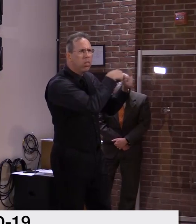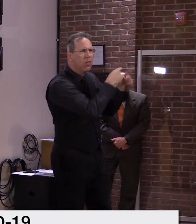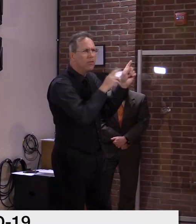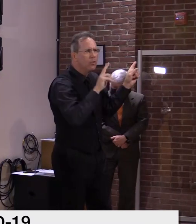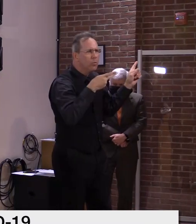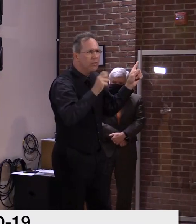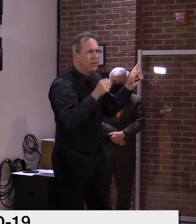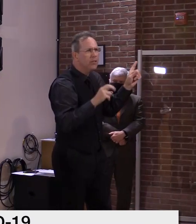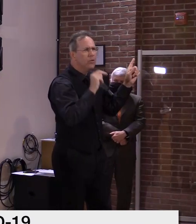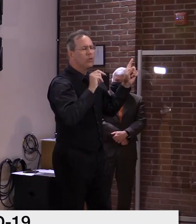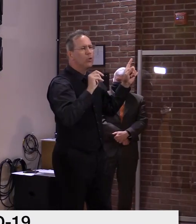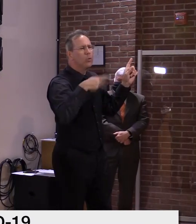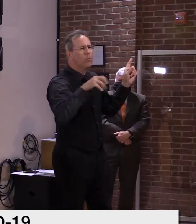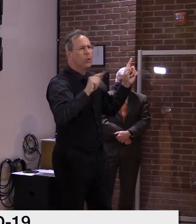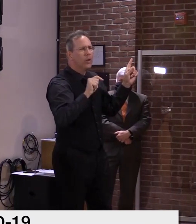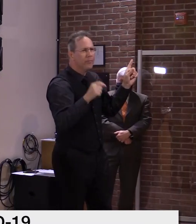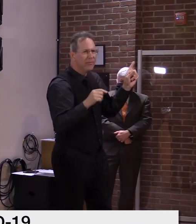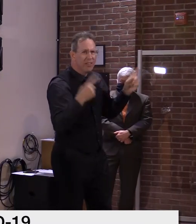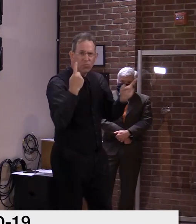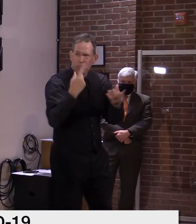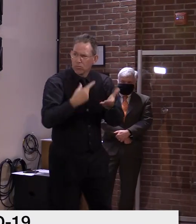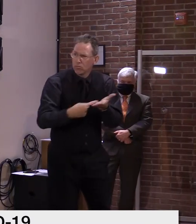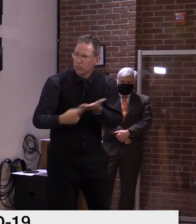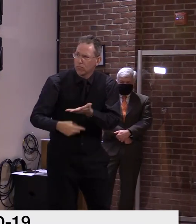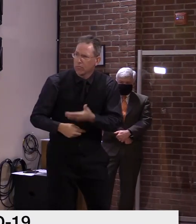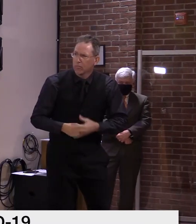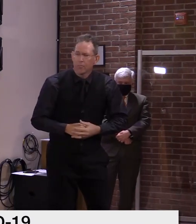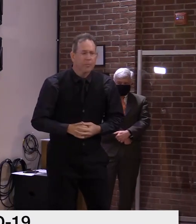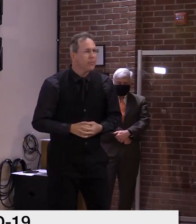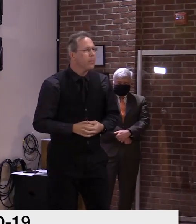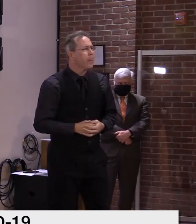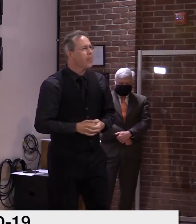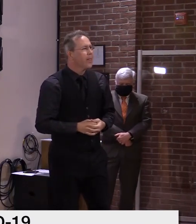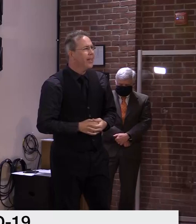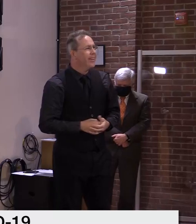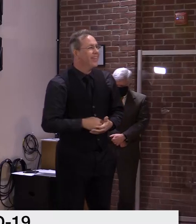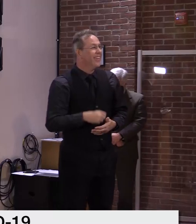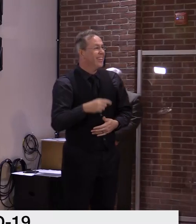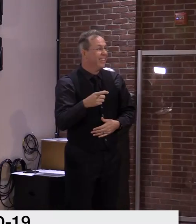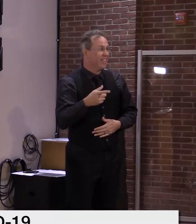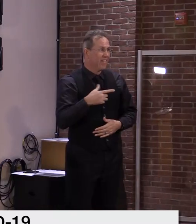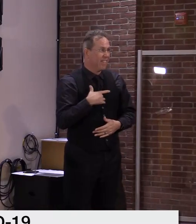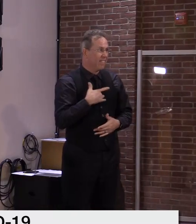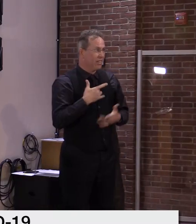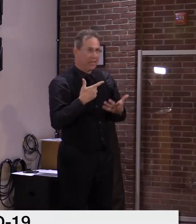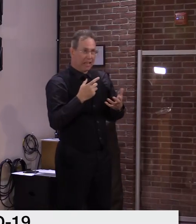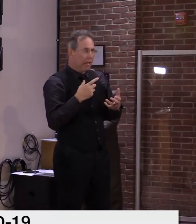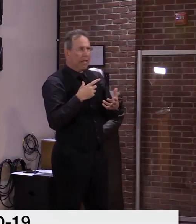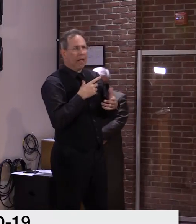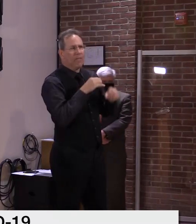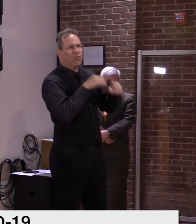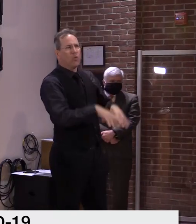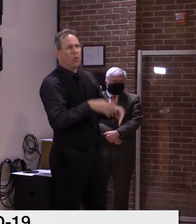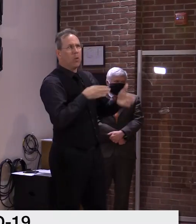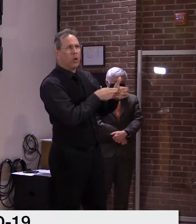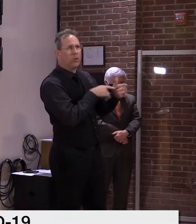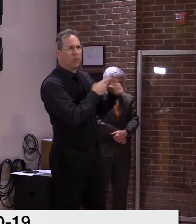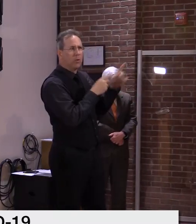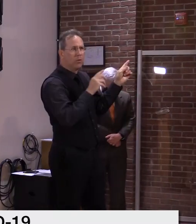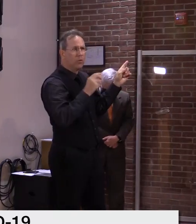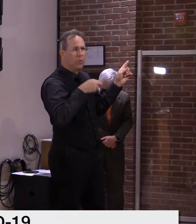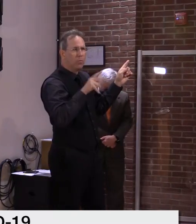think everyone has to understand this is not a new lawsuit. This is something that happened a few weeks ago, maybe a few months